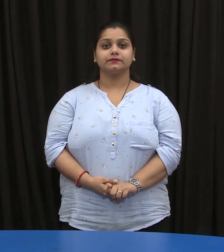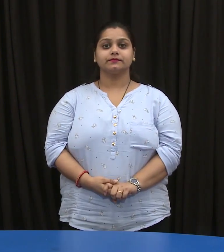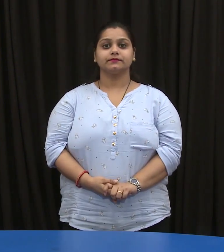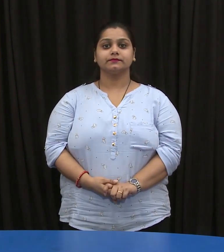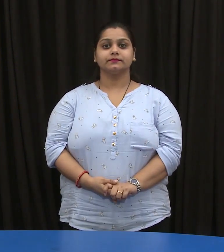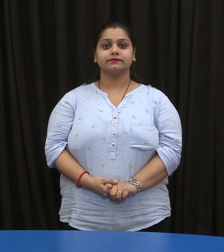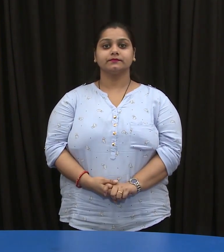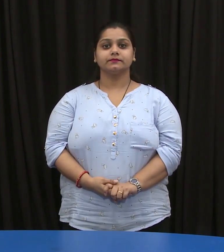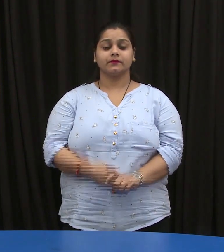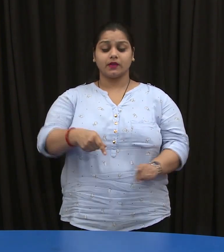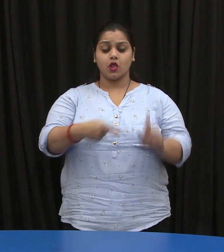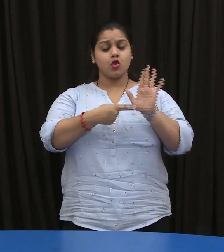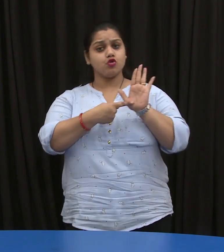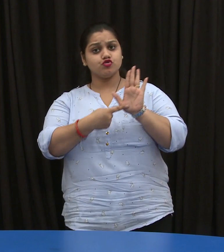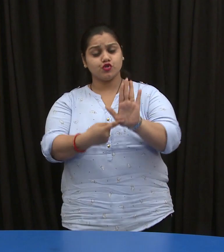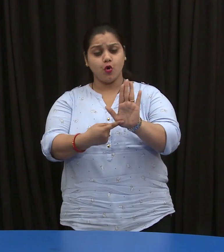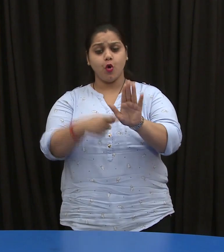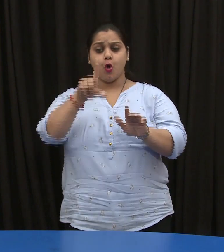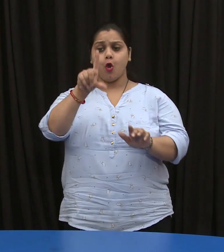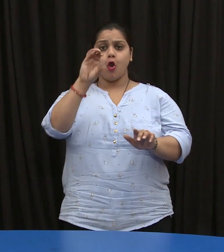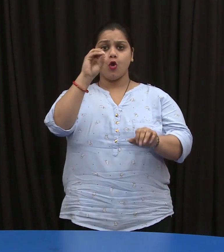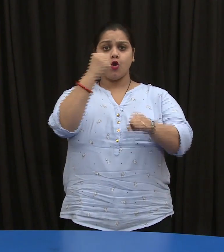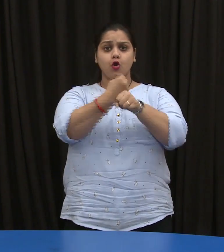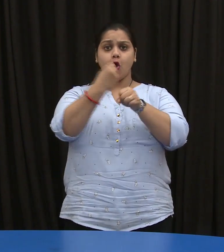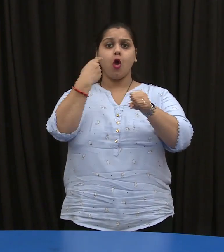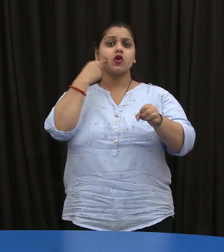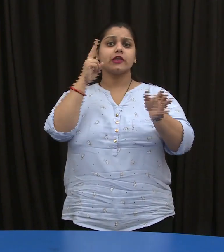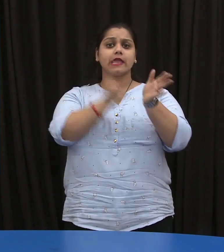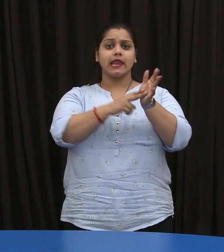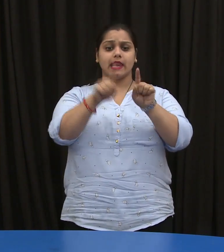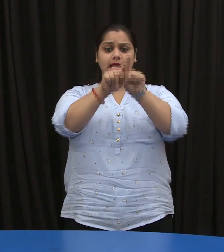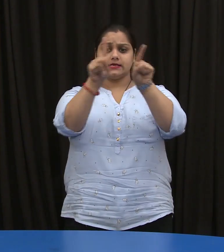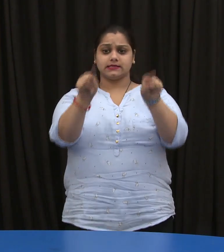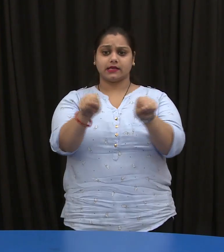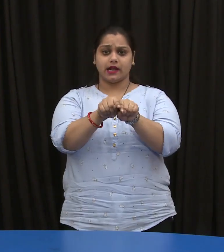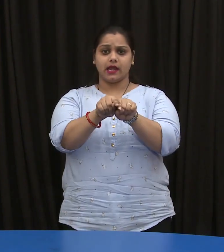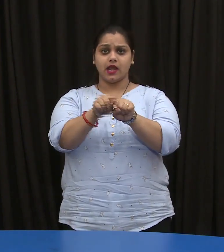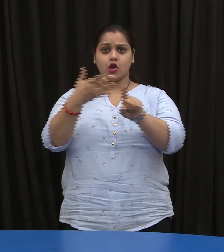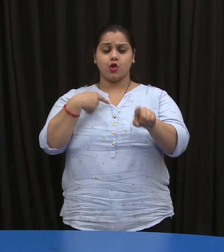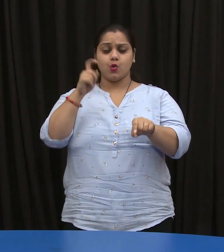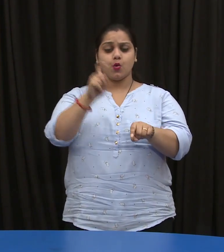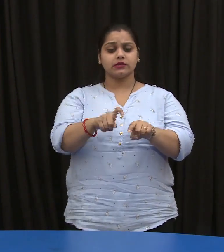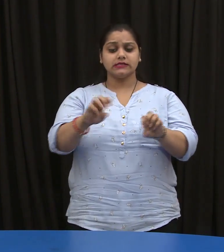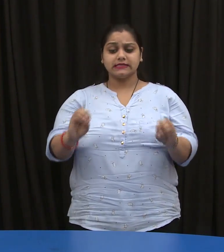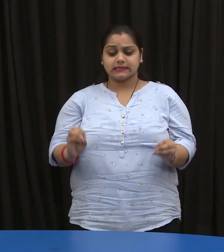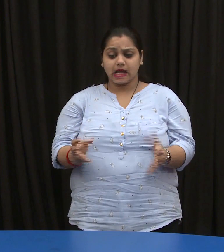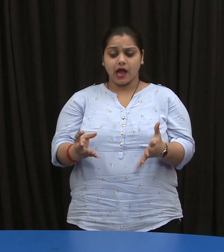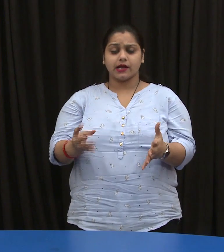it will present a login screen to log on to Windows